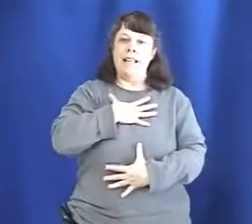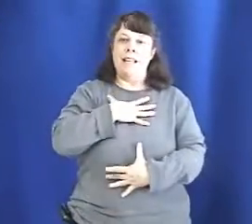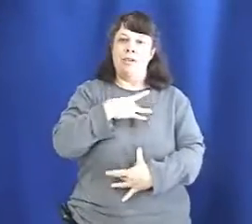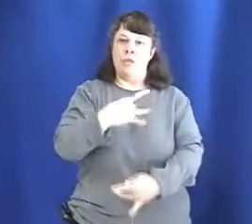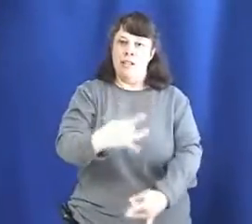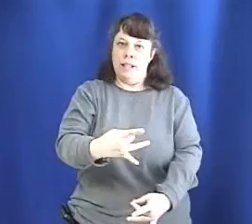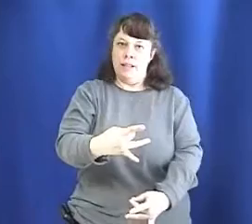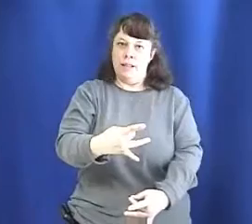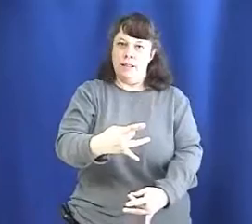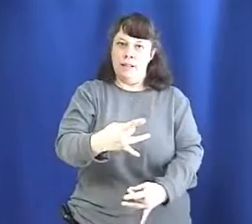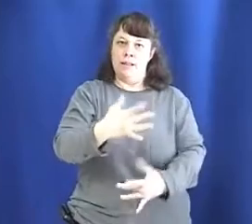Interesting.